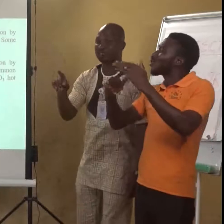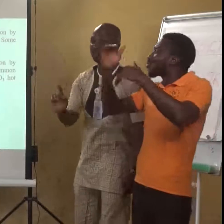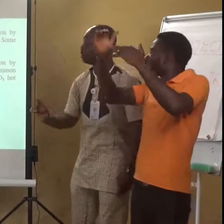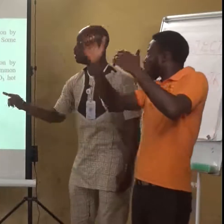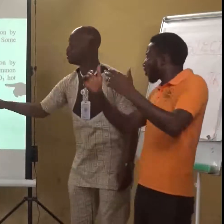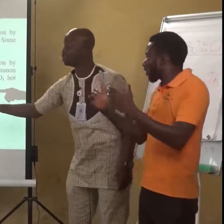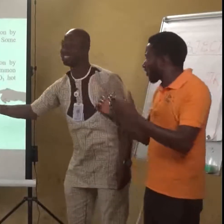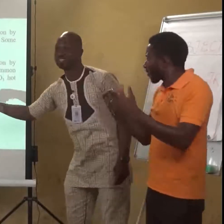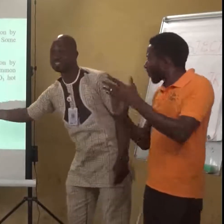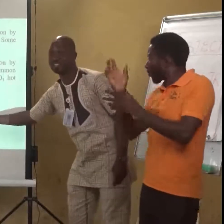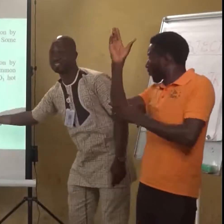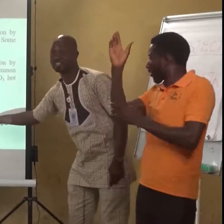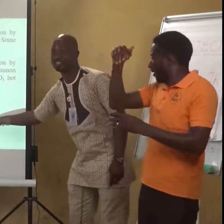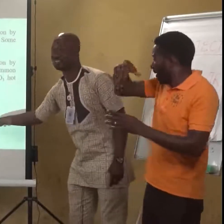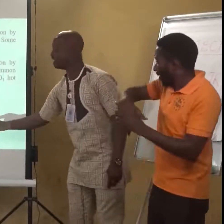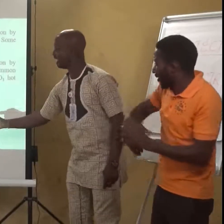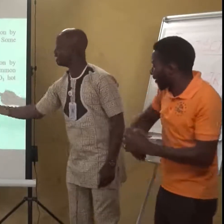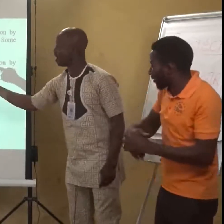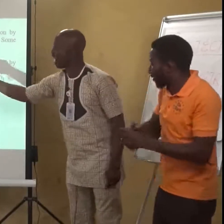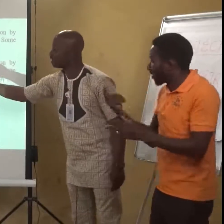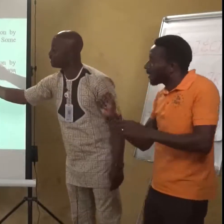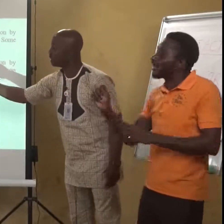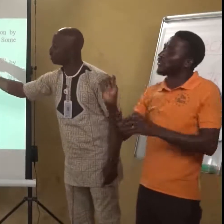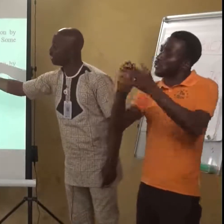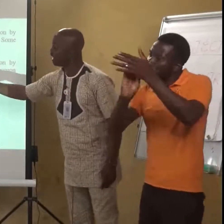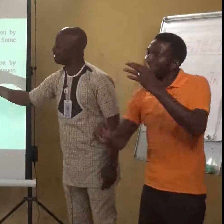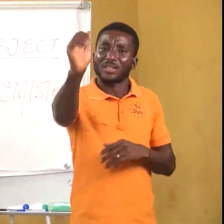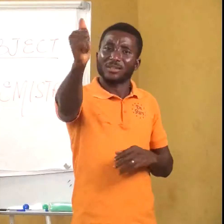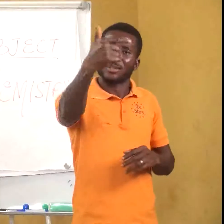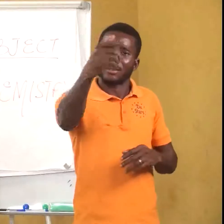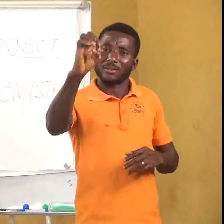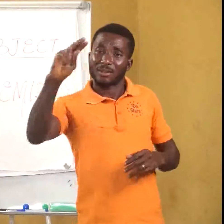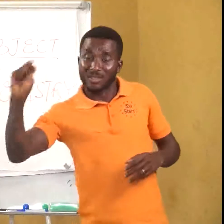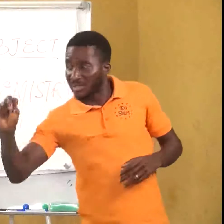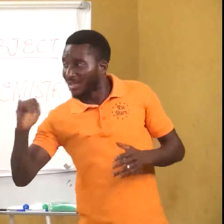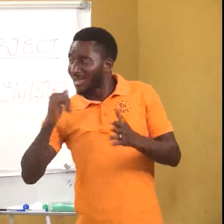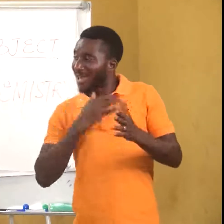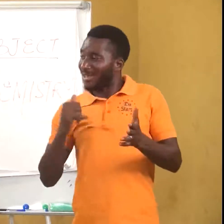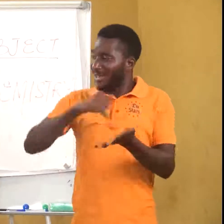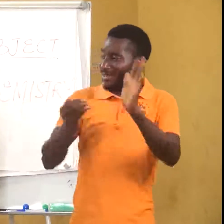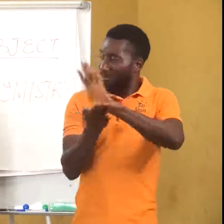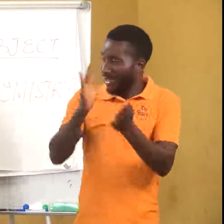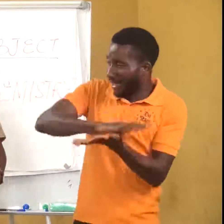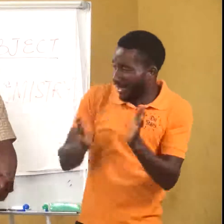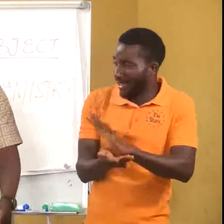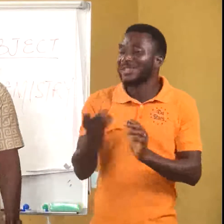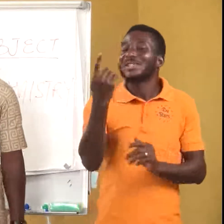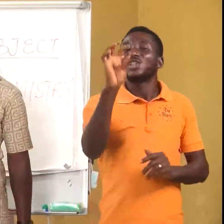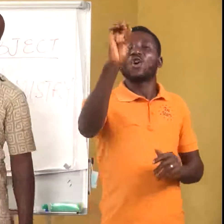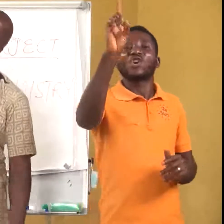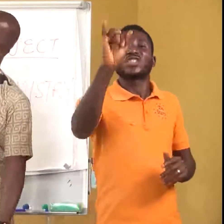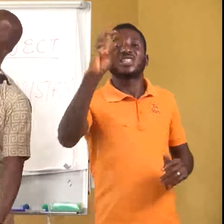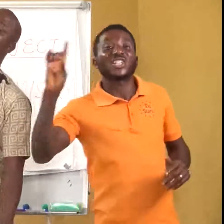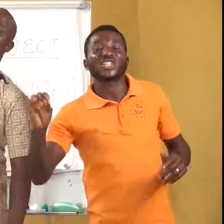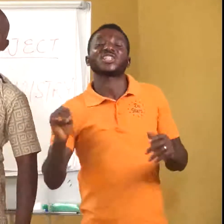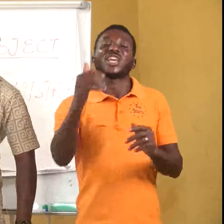it becomes the reducing agent. Then your iron 3 chloride becomes the oxidizing agent. My wonderful students,